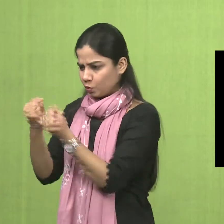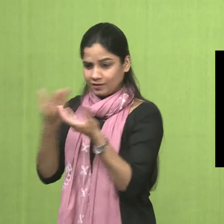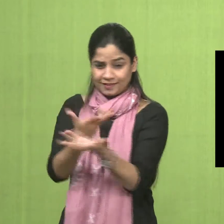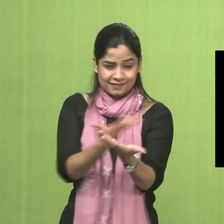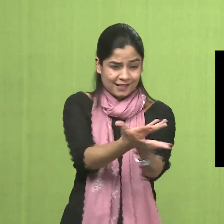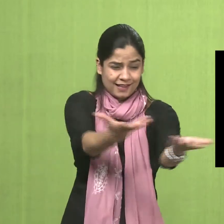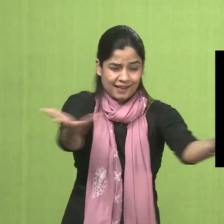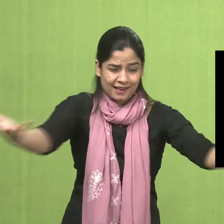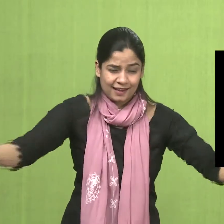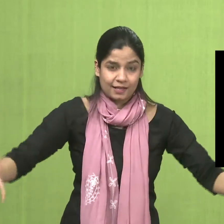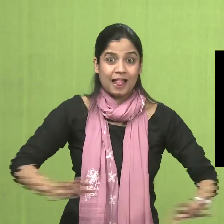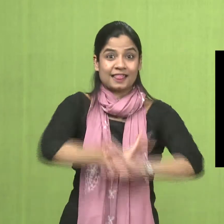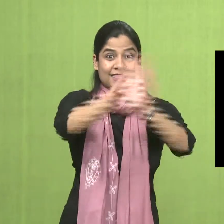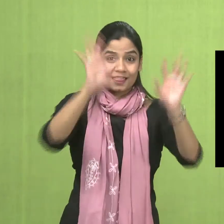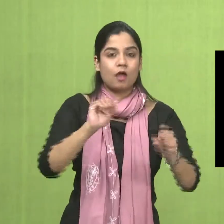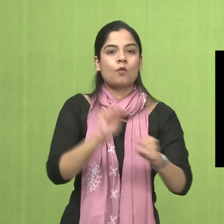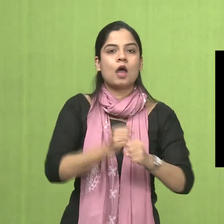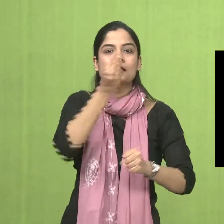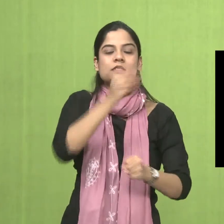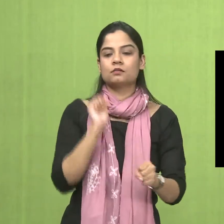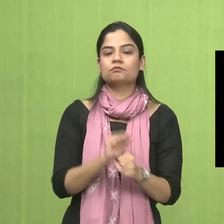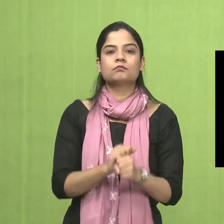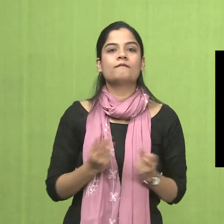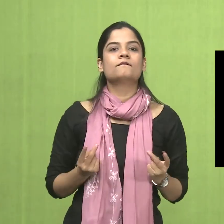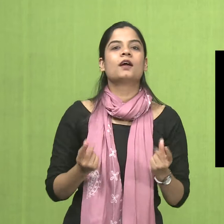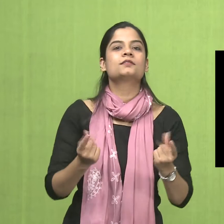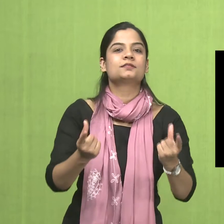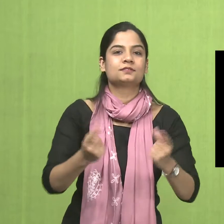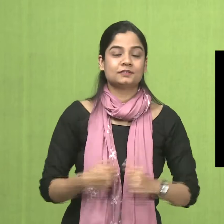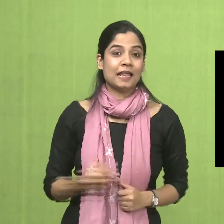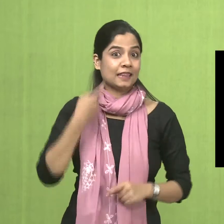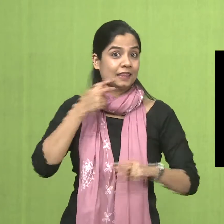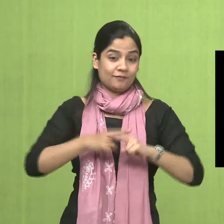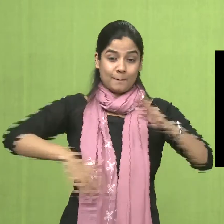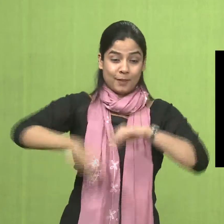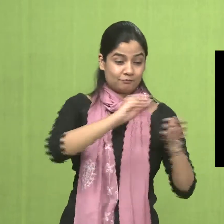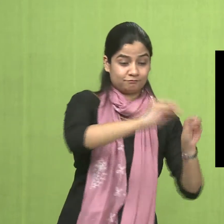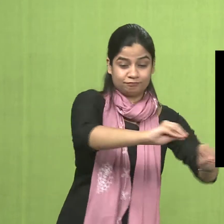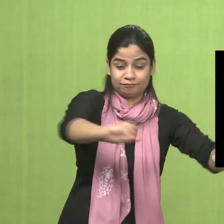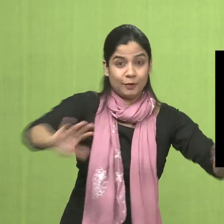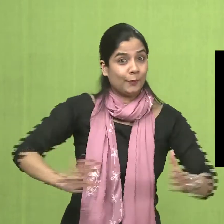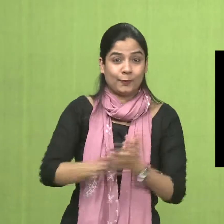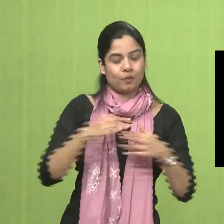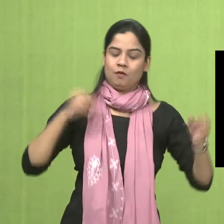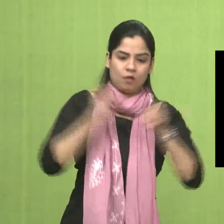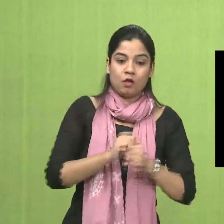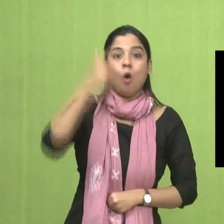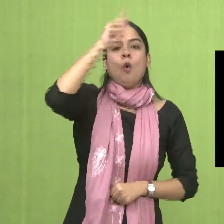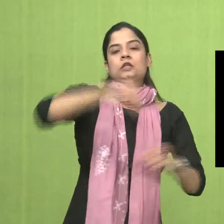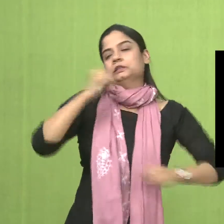notebook, newspaper, anything that you need to require for that job, then your work can be simplified so that you can avoid looking for the things that you